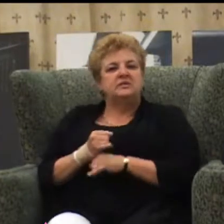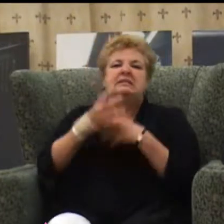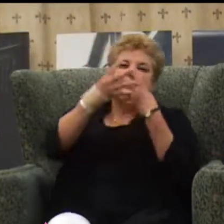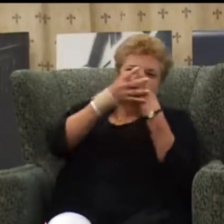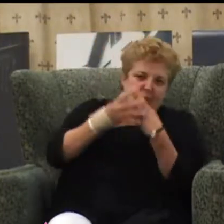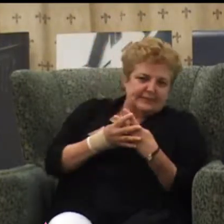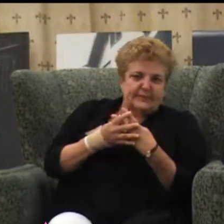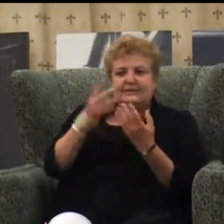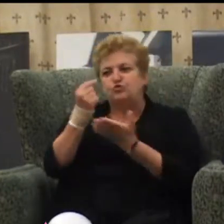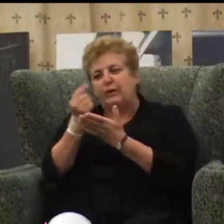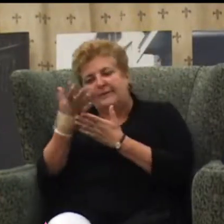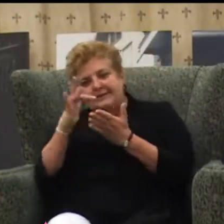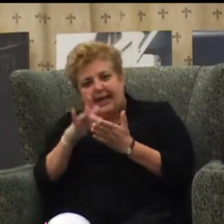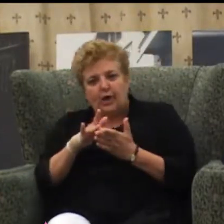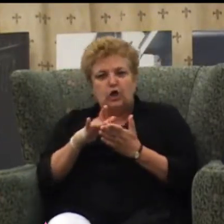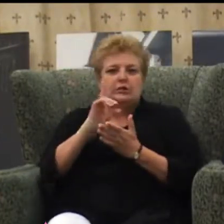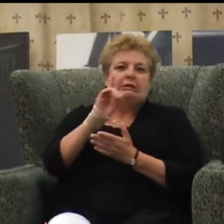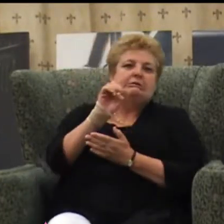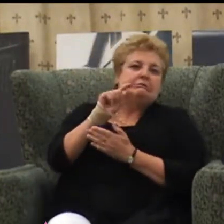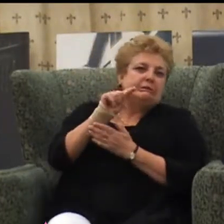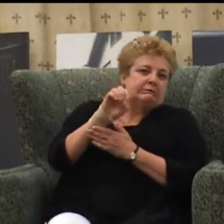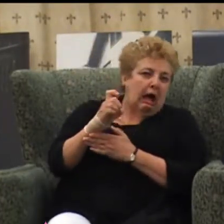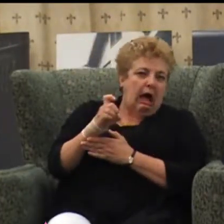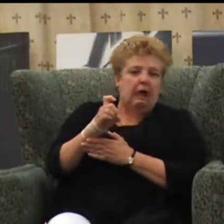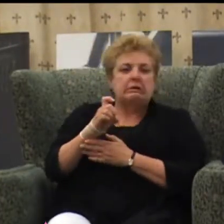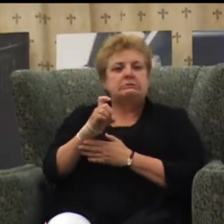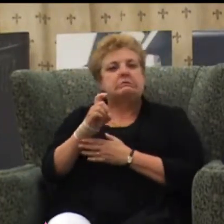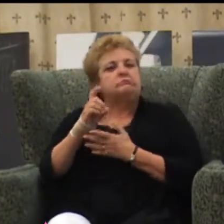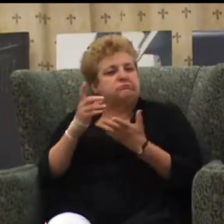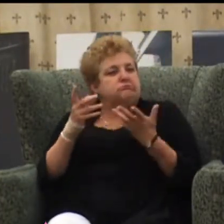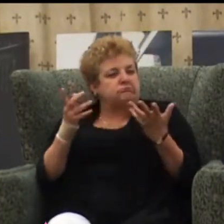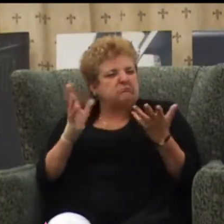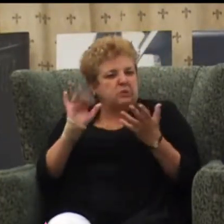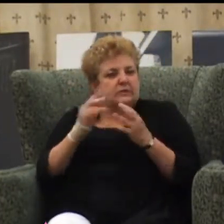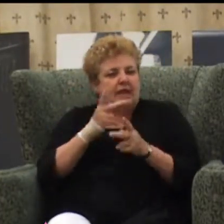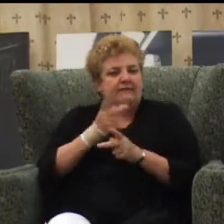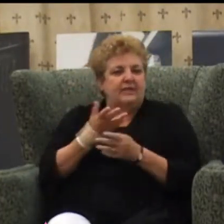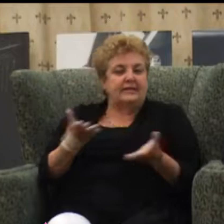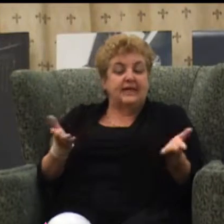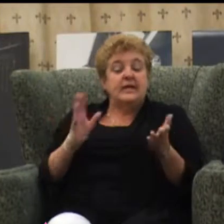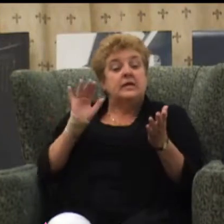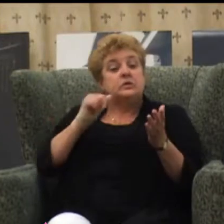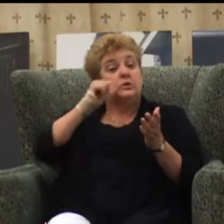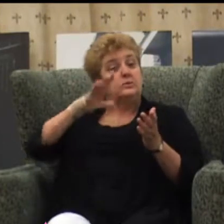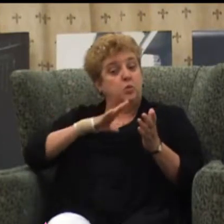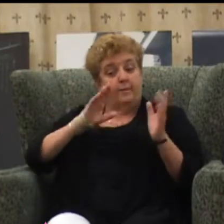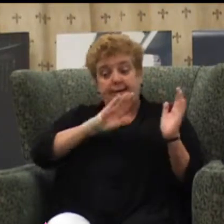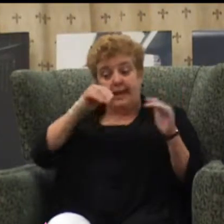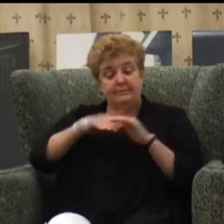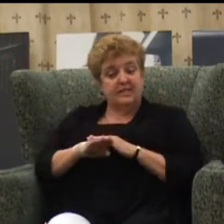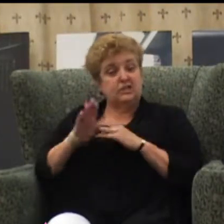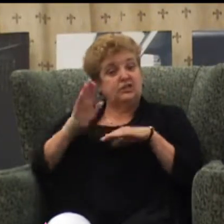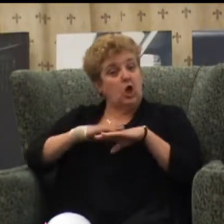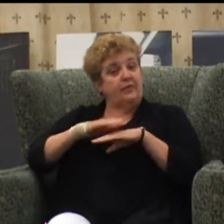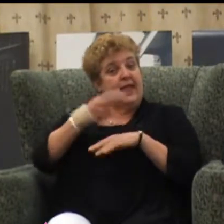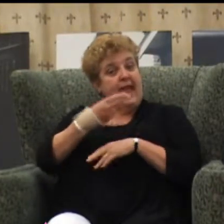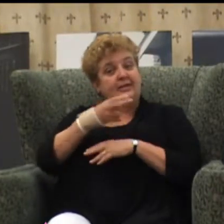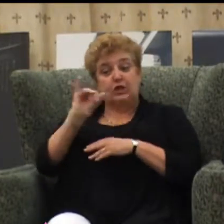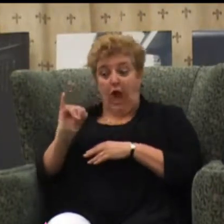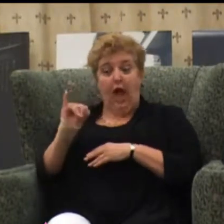treatment centers and detoxes. So, you know, this woman's on her H&I panel, and she's, you know, talking to us in detox. And she looks us